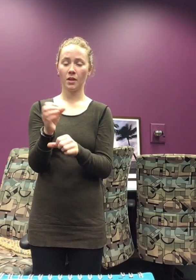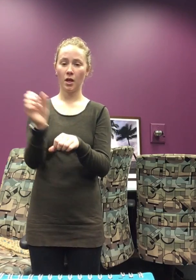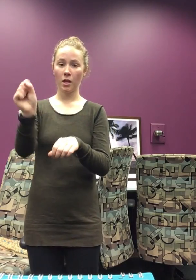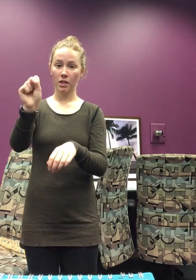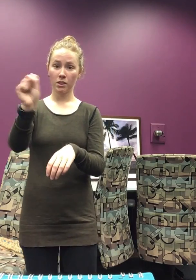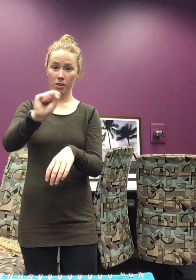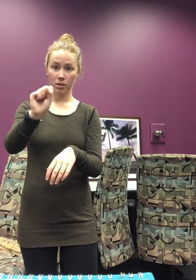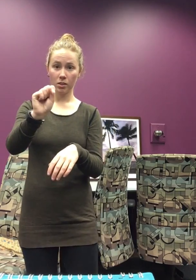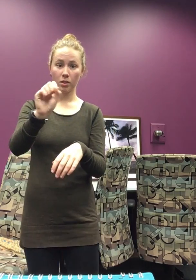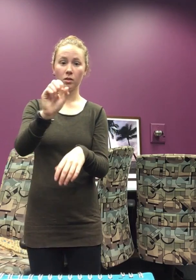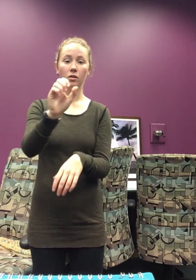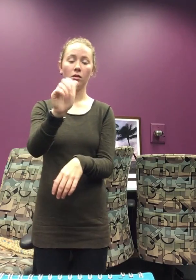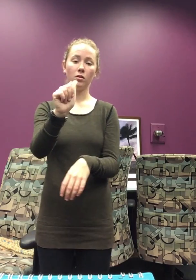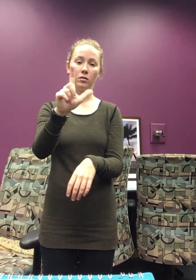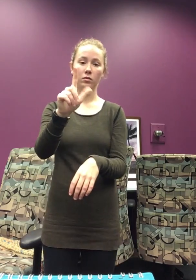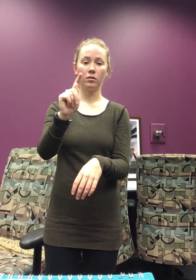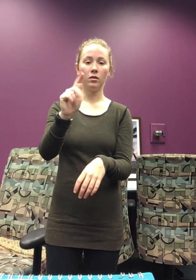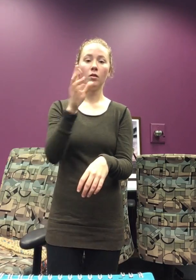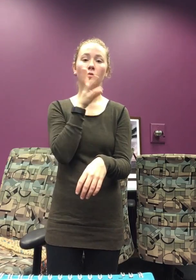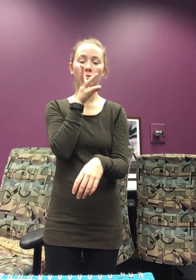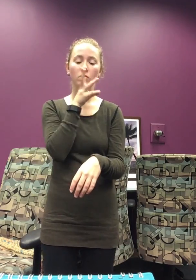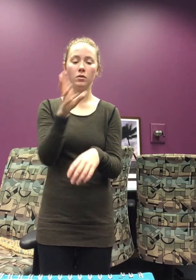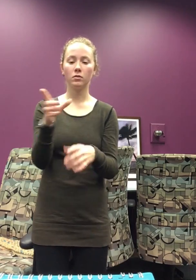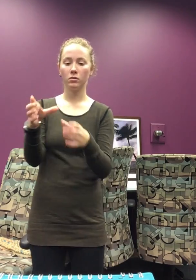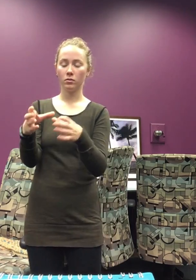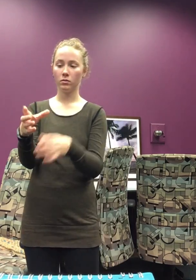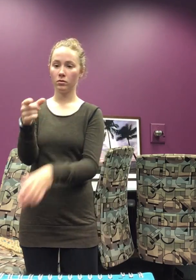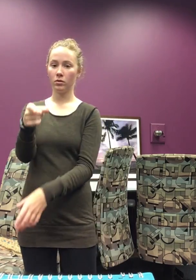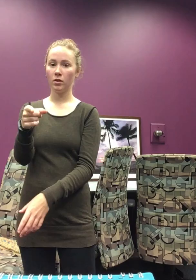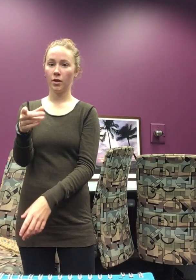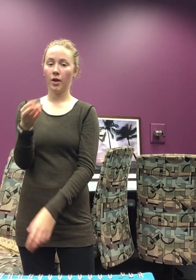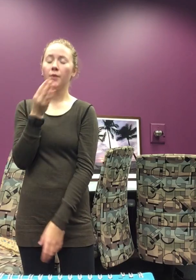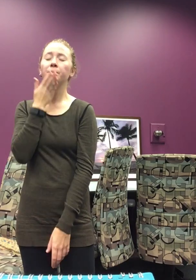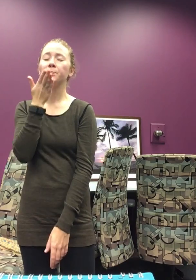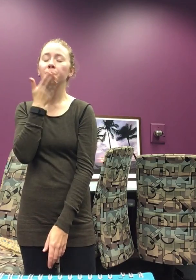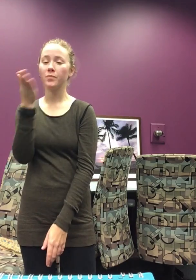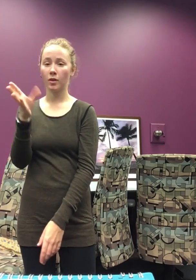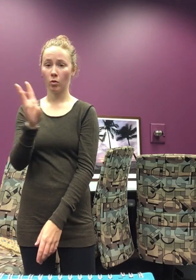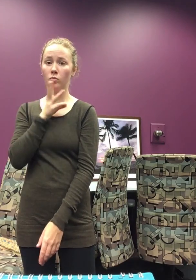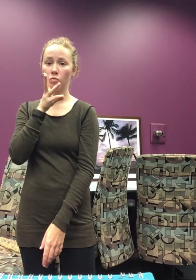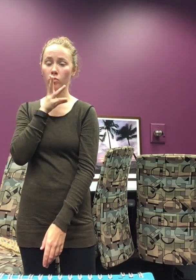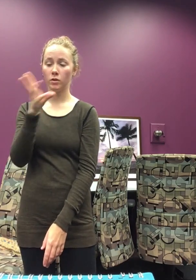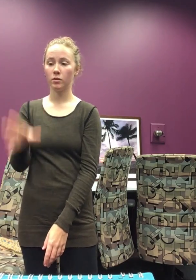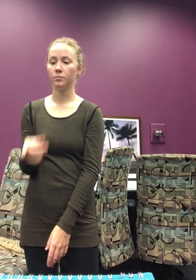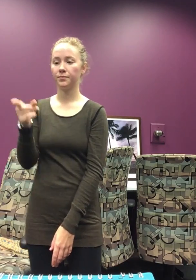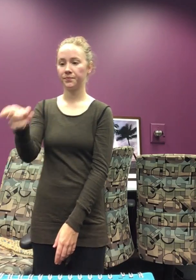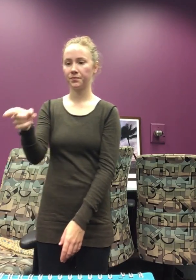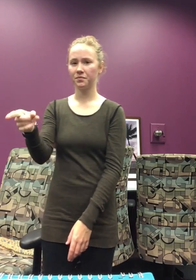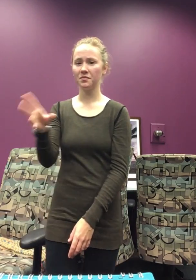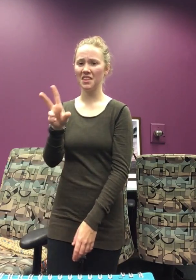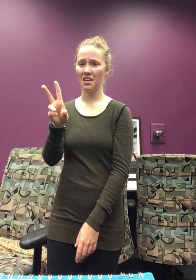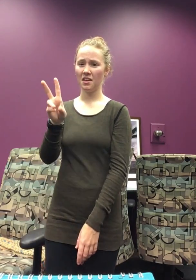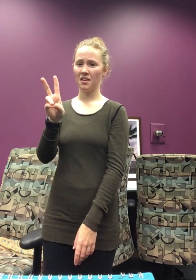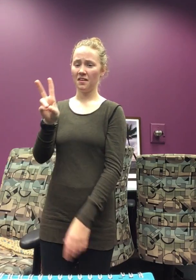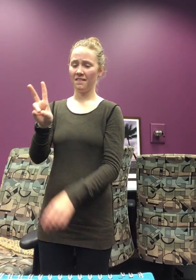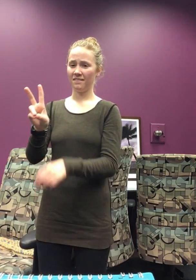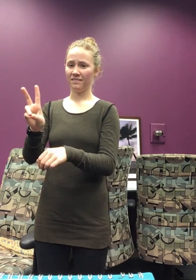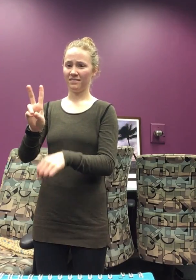sugary water, vinegar, I know you're going to love that one, and coffee. Okay? So we're going to be